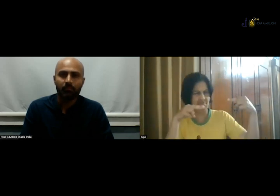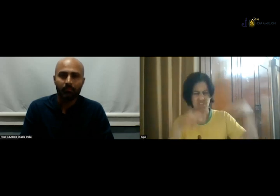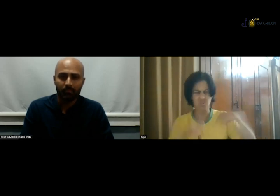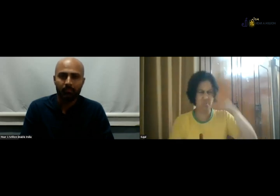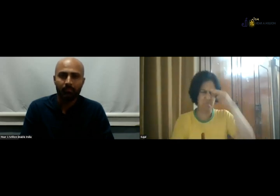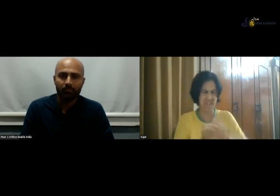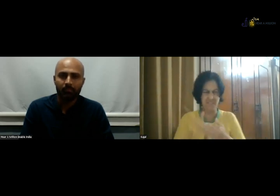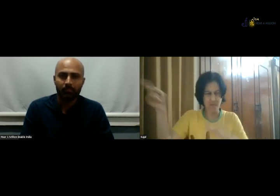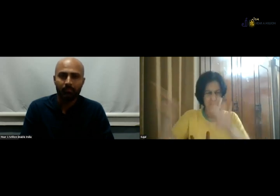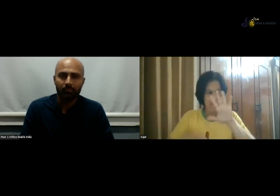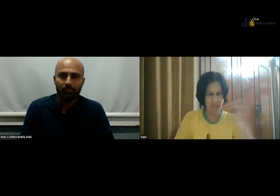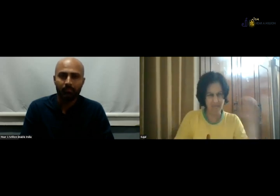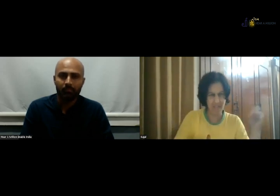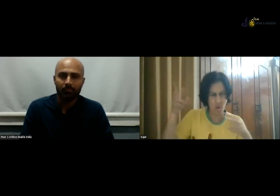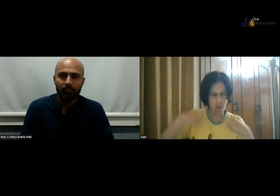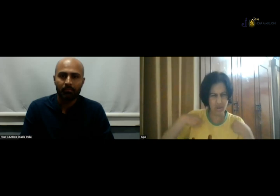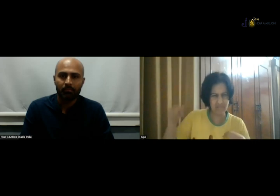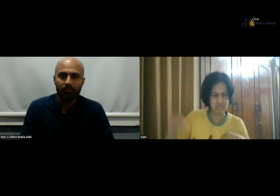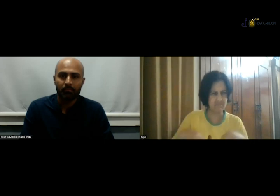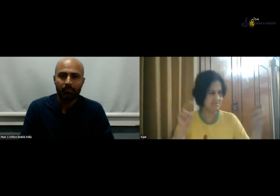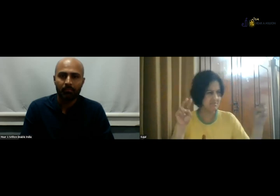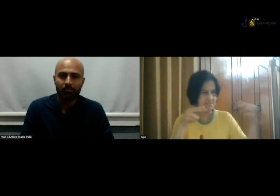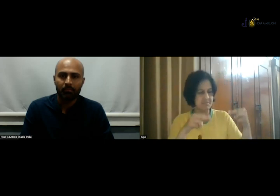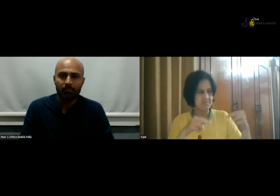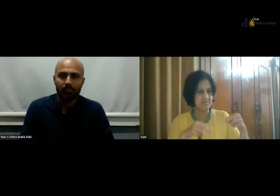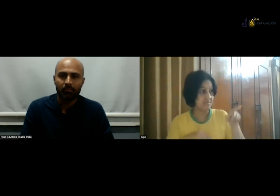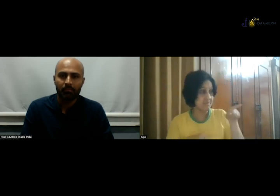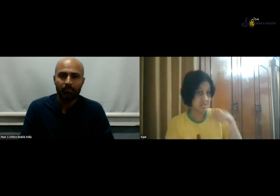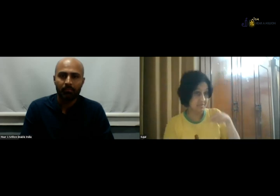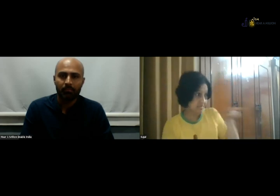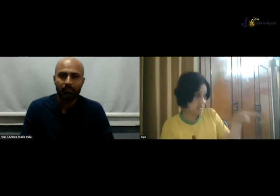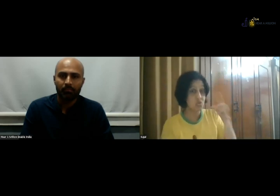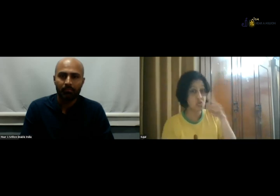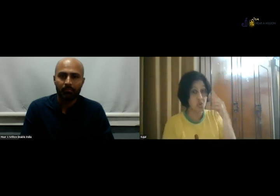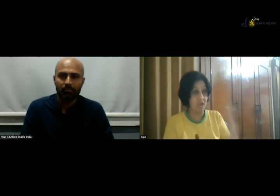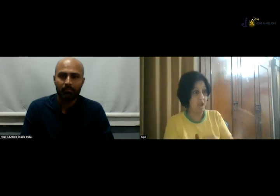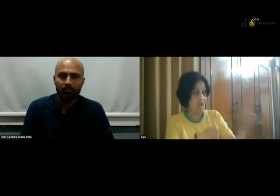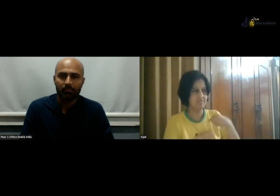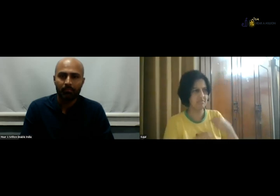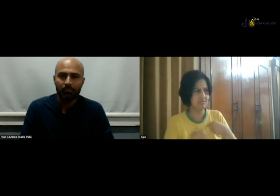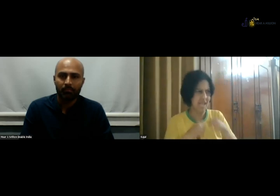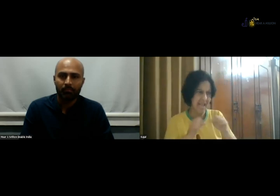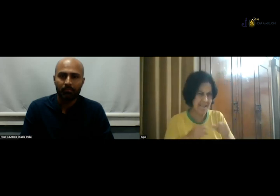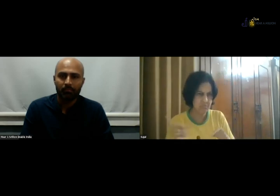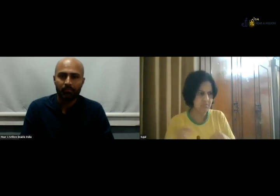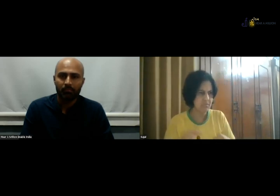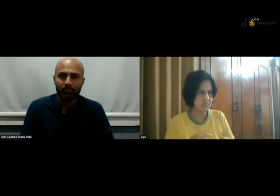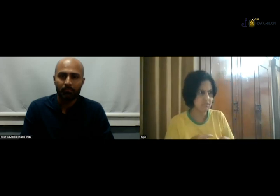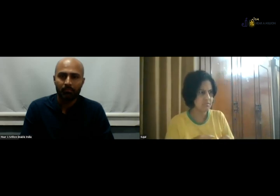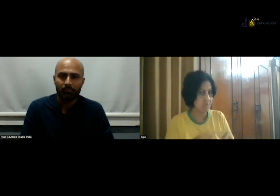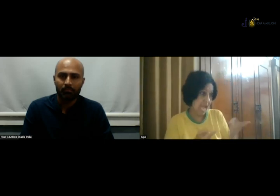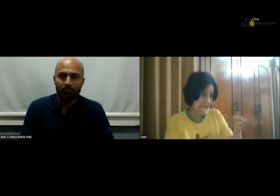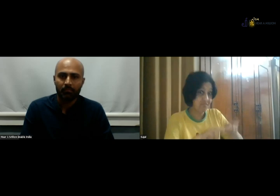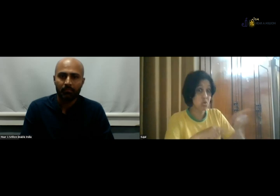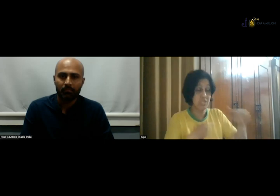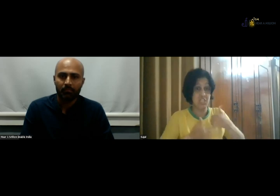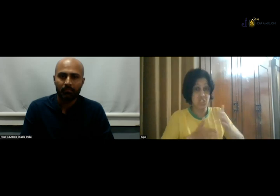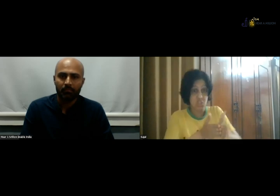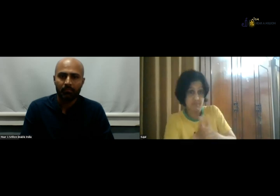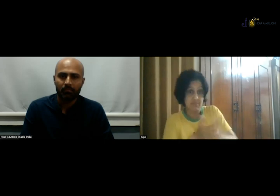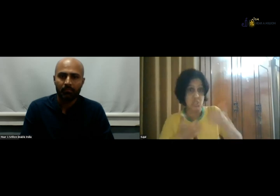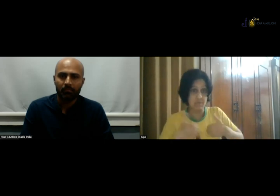was discussing about a law, and they were saying that there are 500 plus lawyers in US, and she told me, can